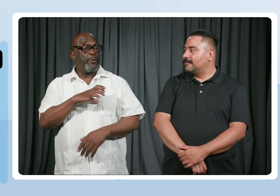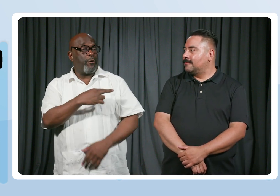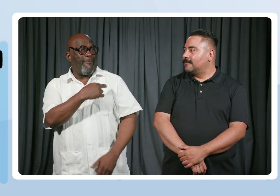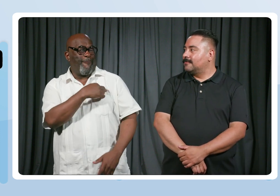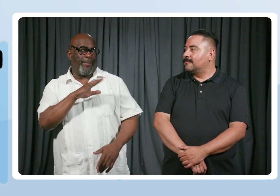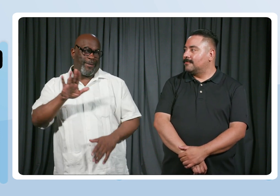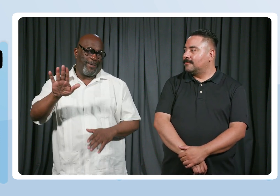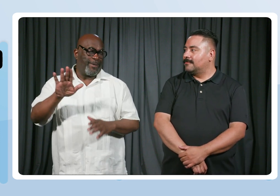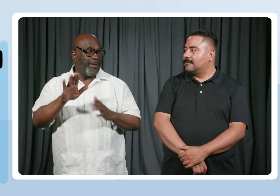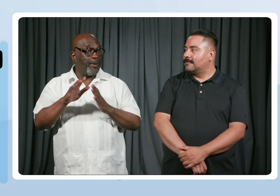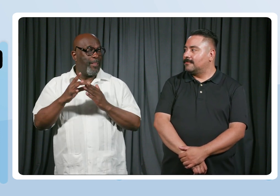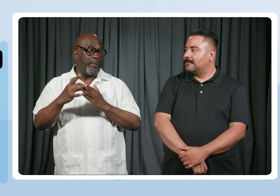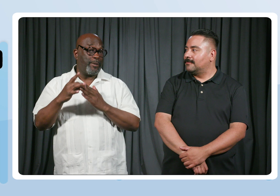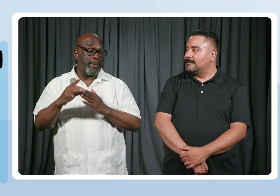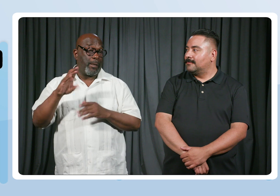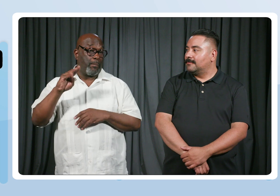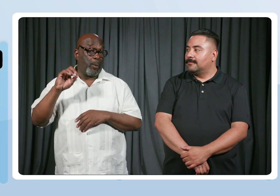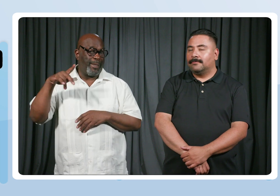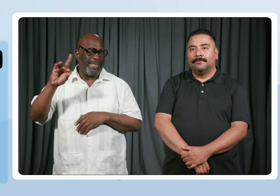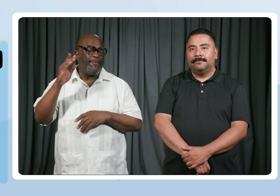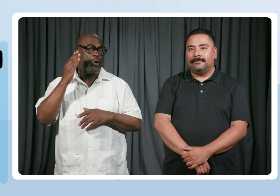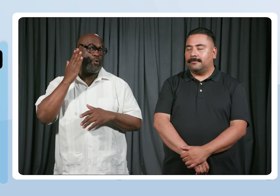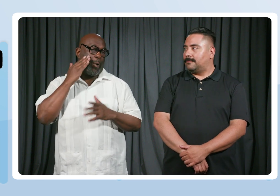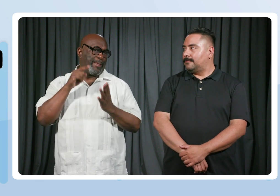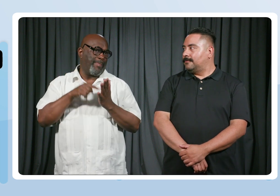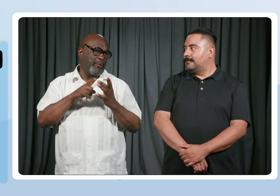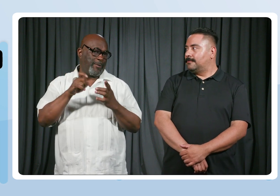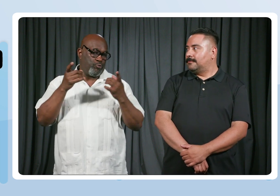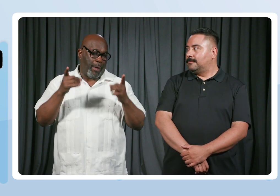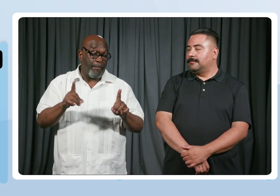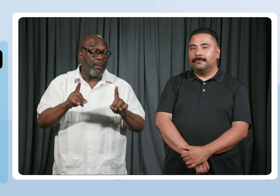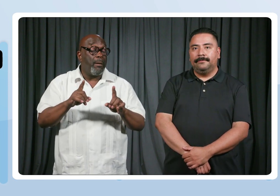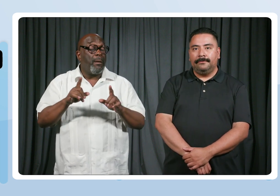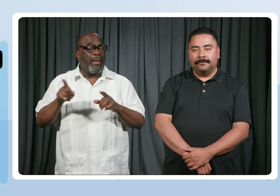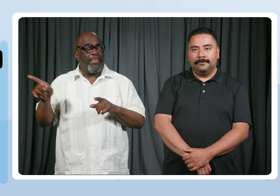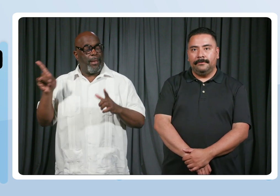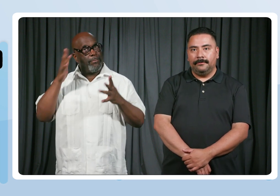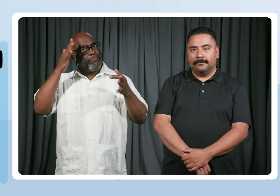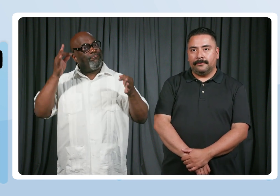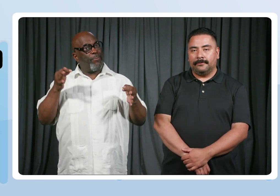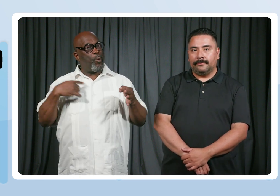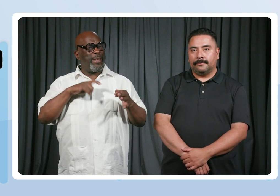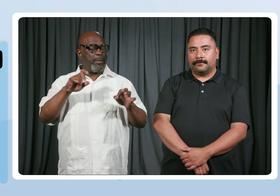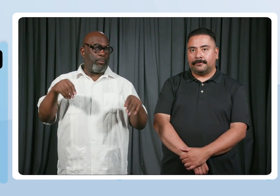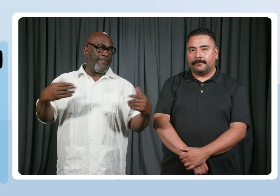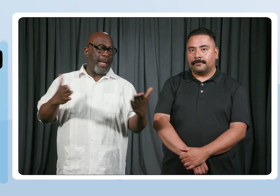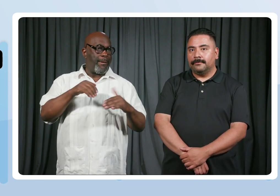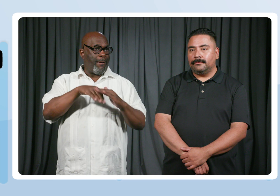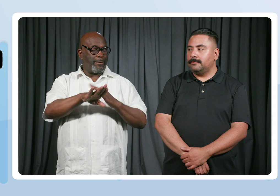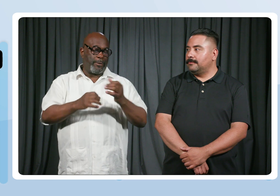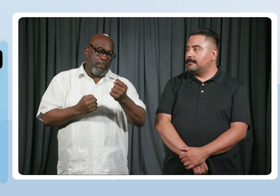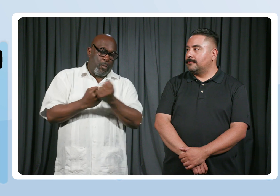People with Disabilities for knowing that this should happen and saying we need to provide access and support to